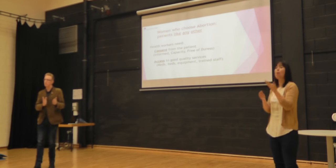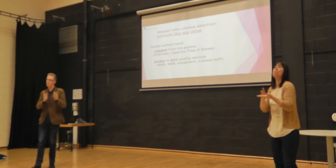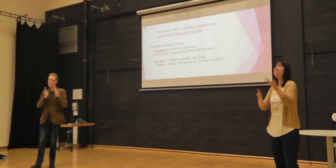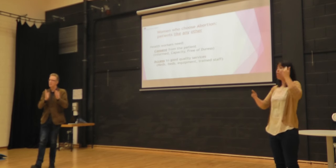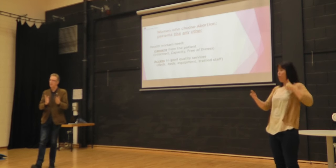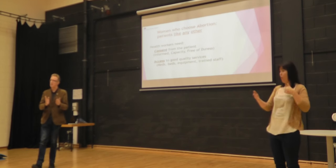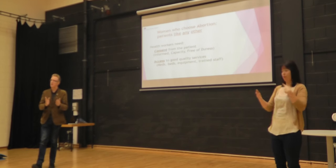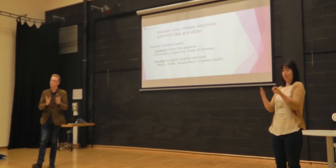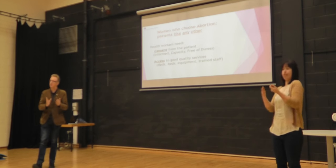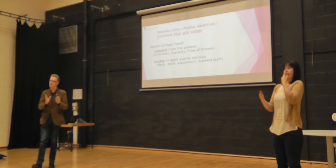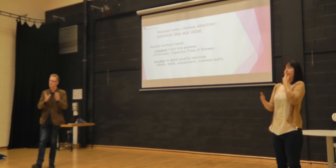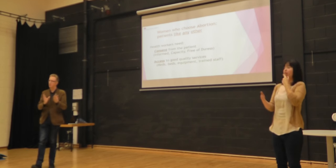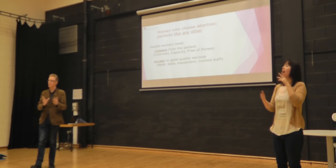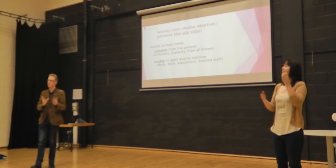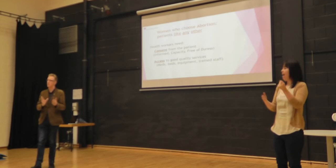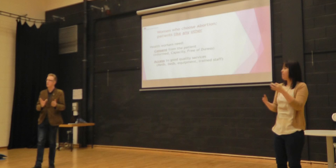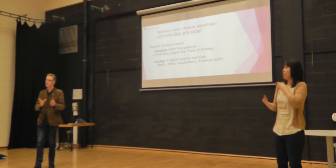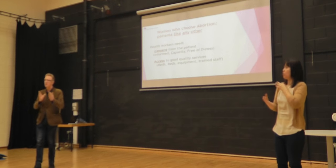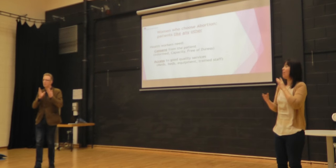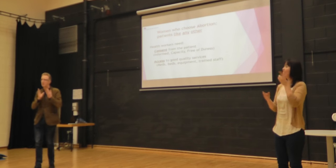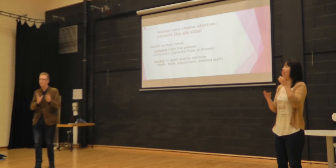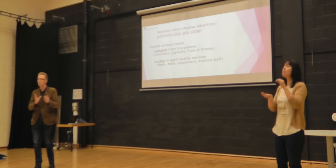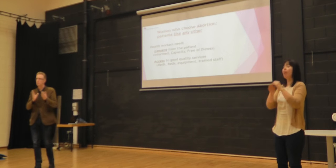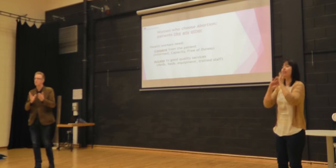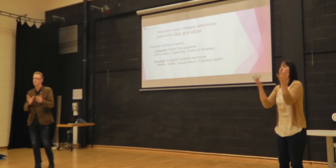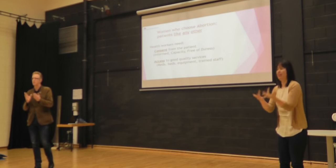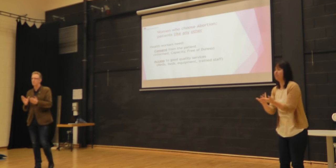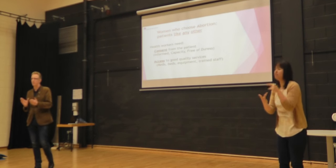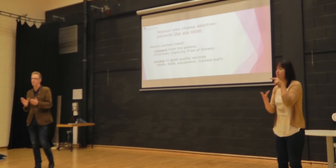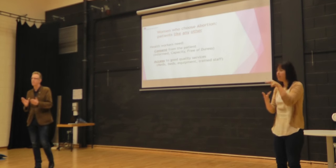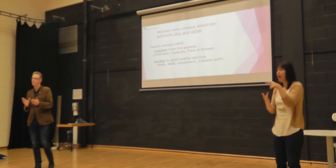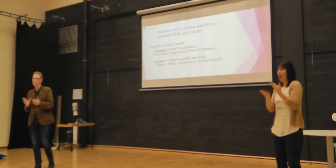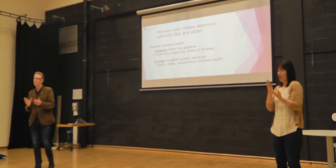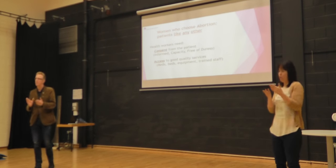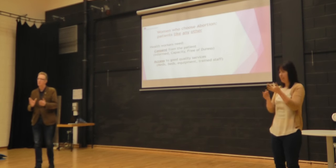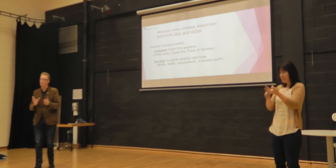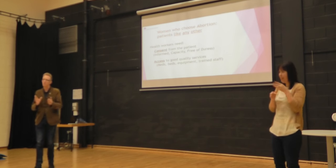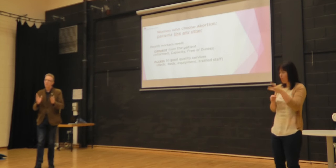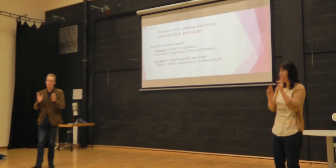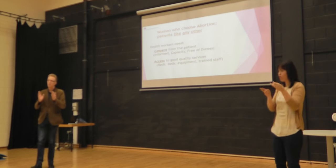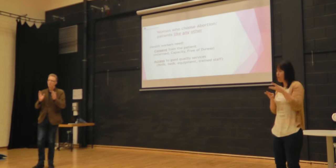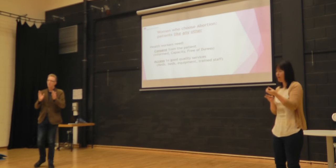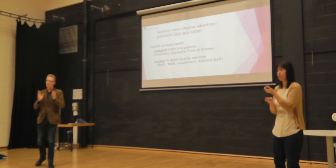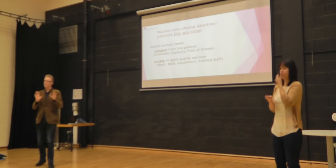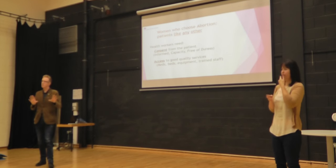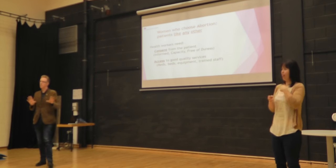very good advice on the internet about how you can take them safely. Now, that doesn't make